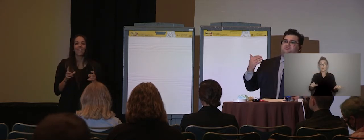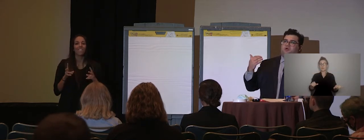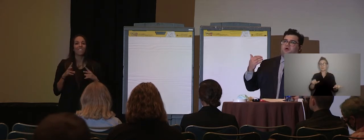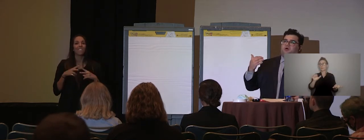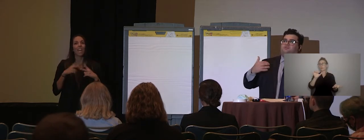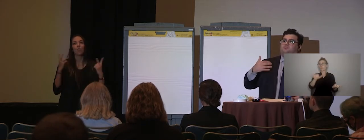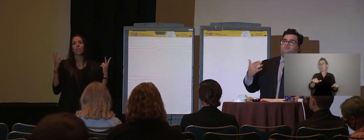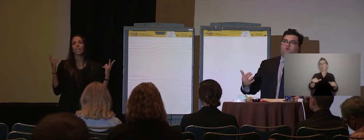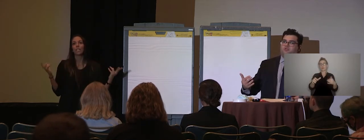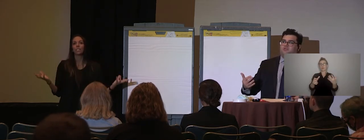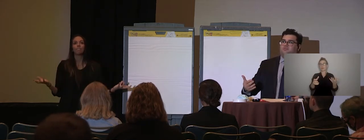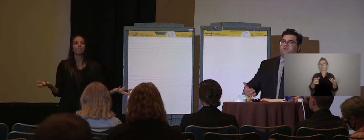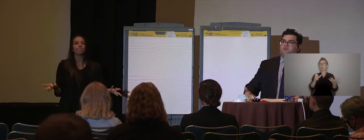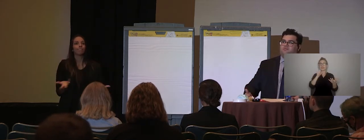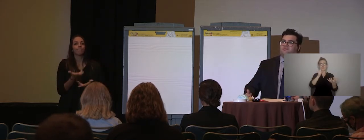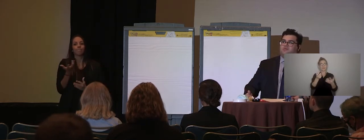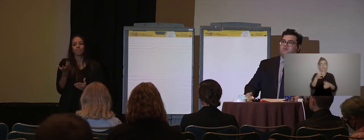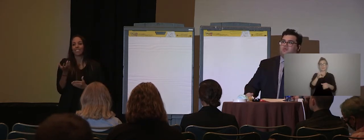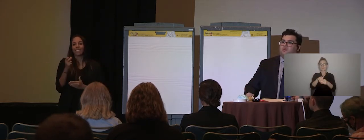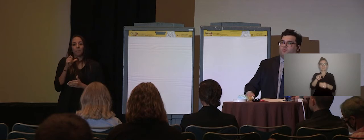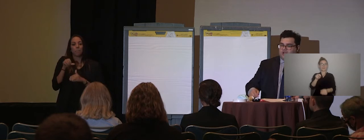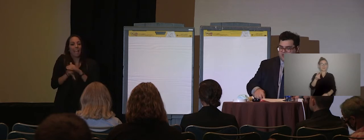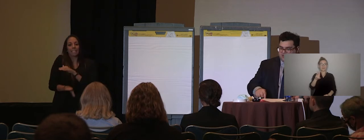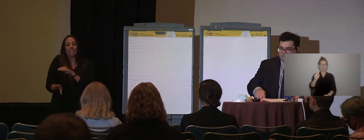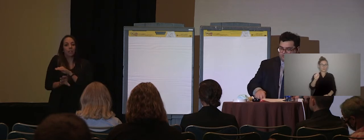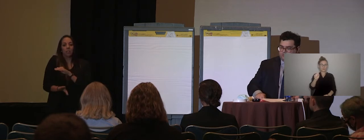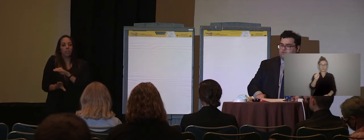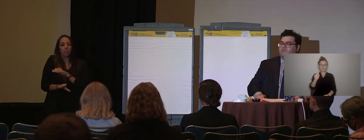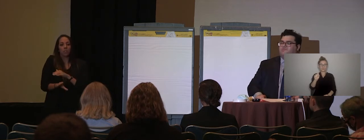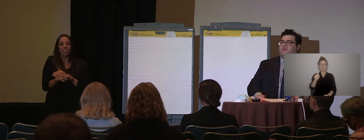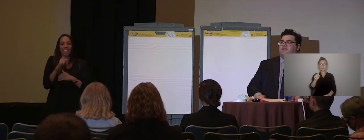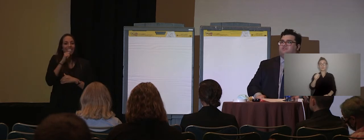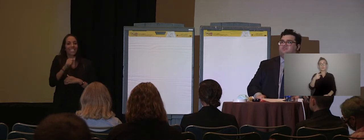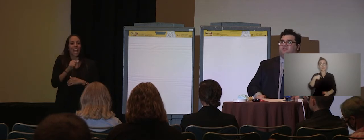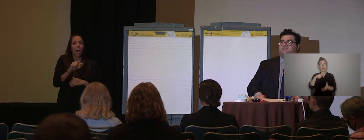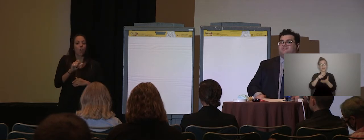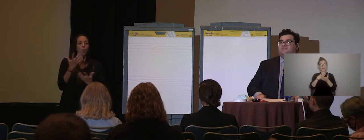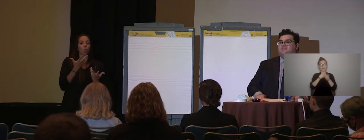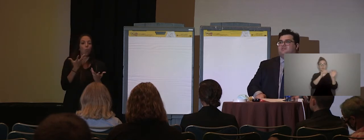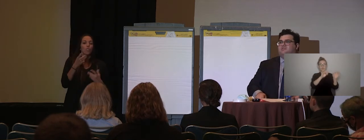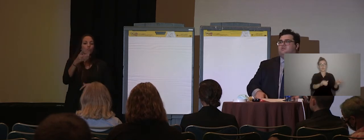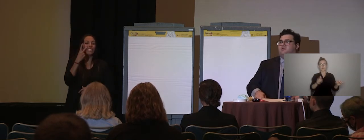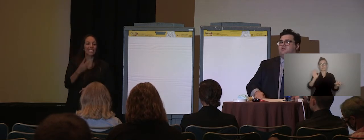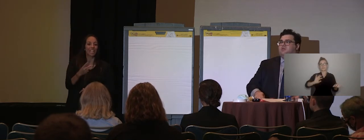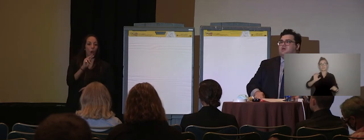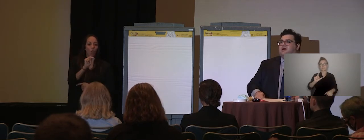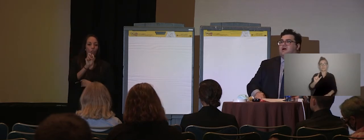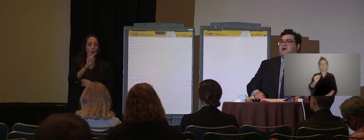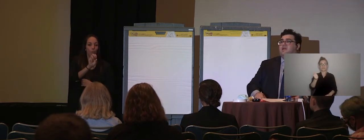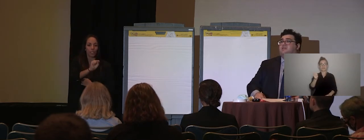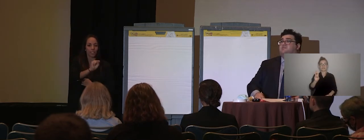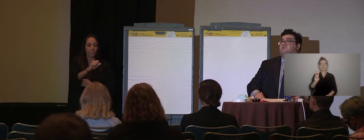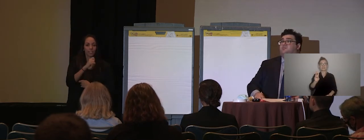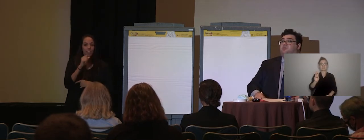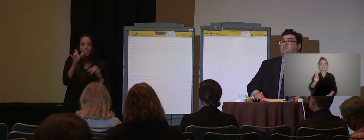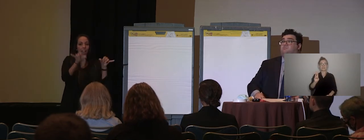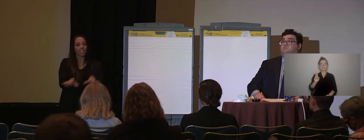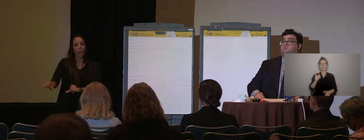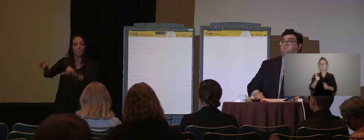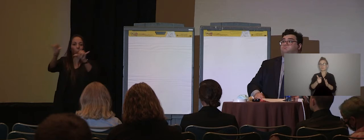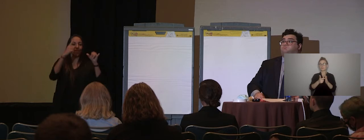much underreported in the news. When I wrote this back in 2016, it took